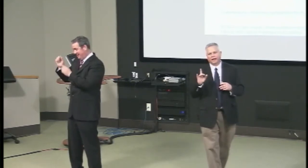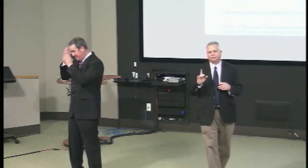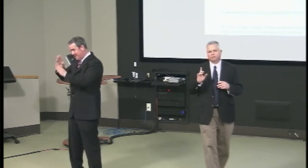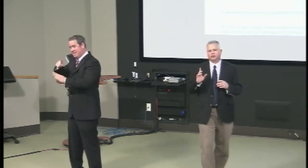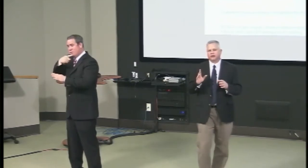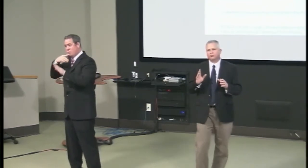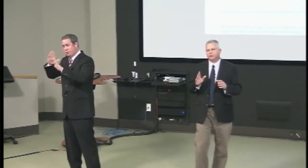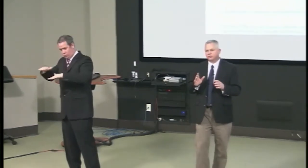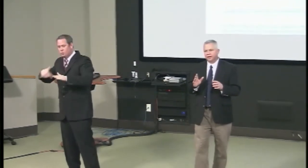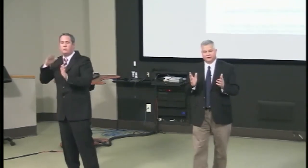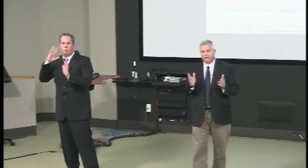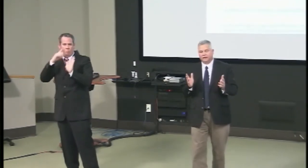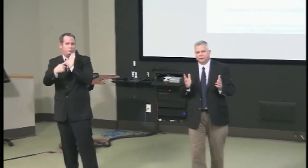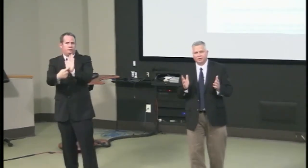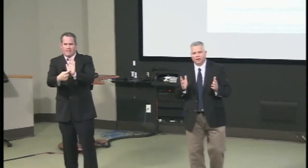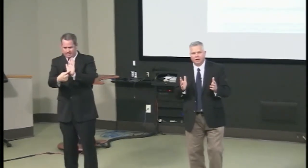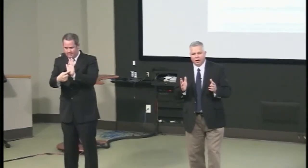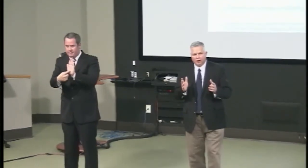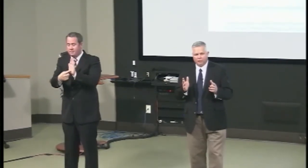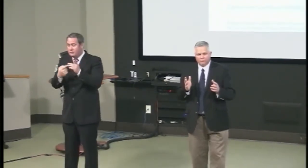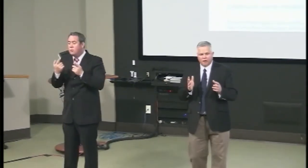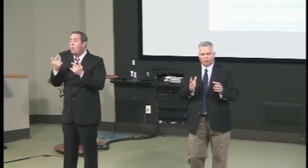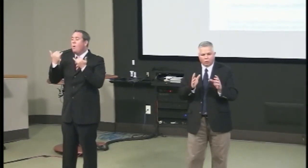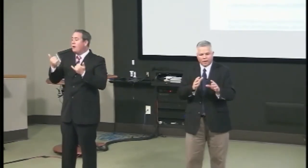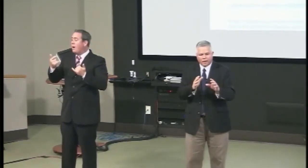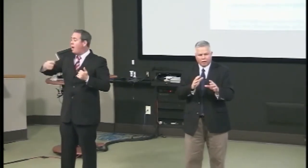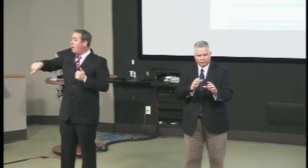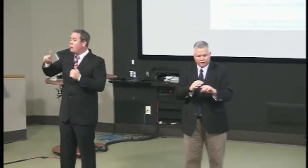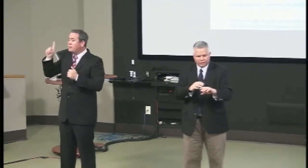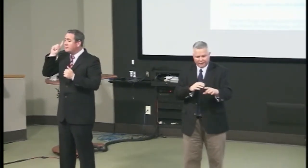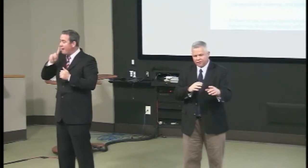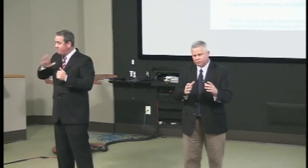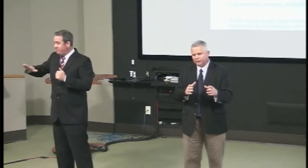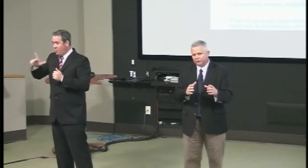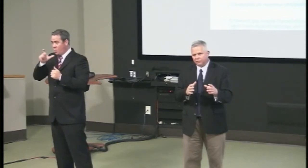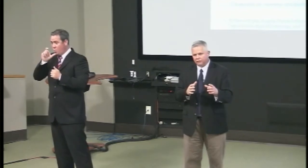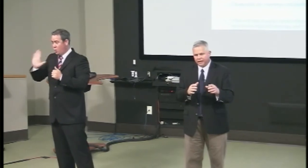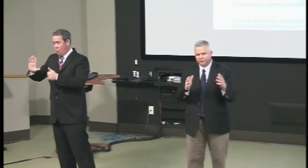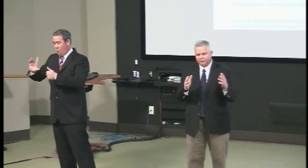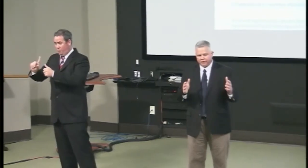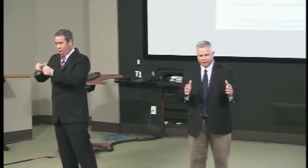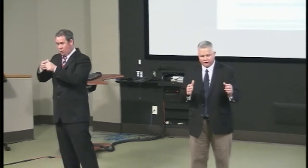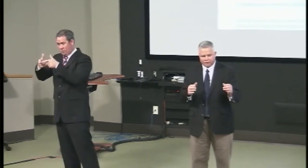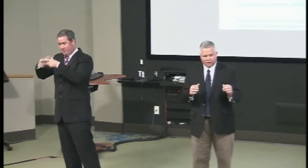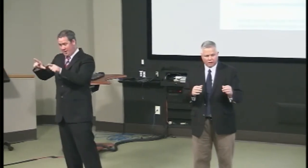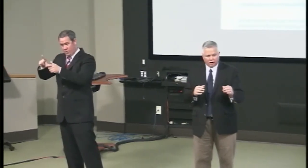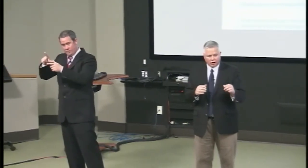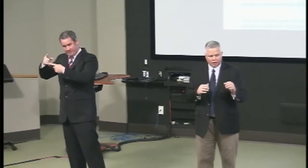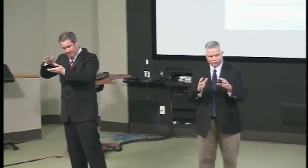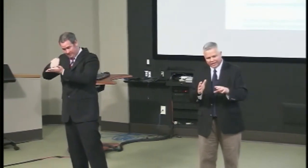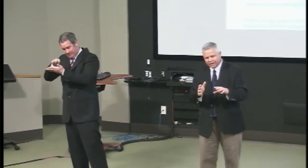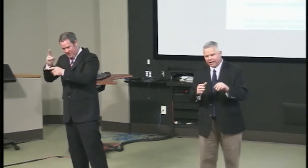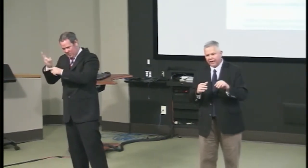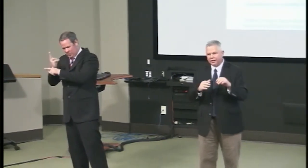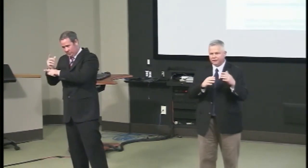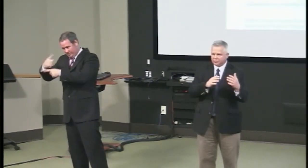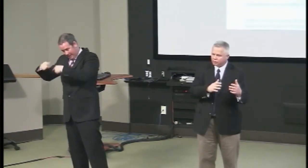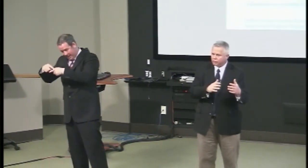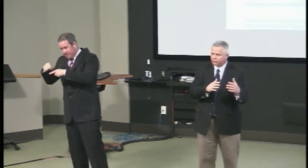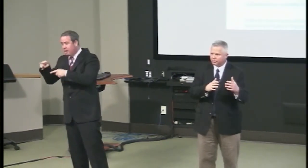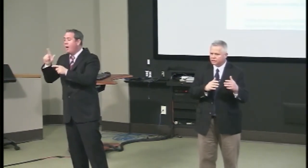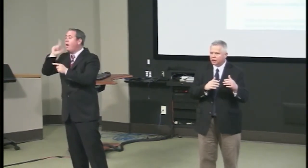what I can share with you today is this. What are the lessons we've learned as a field on reading and